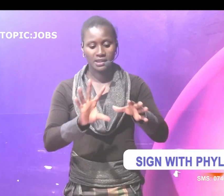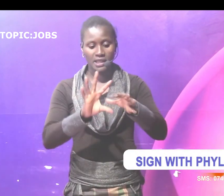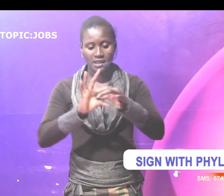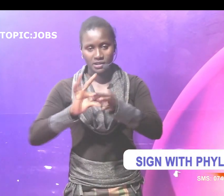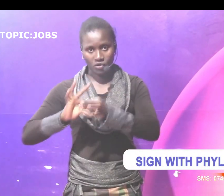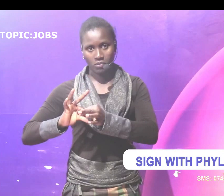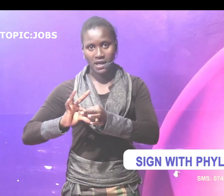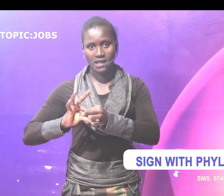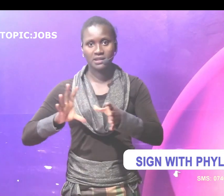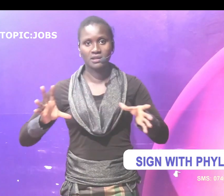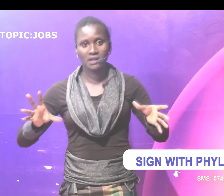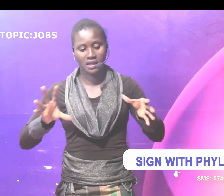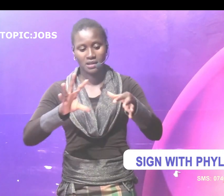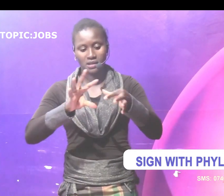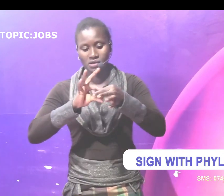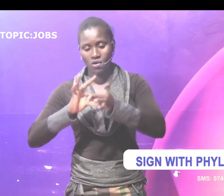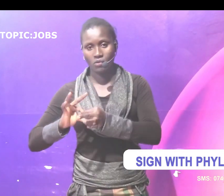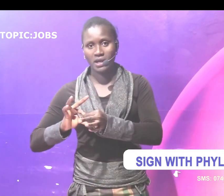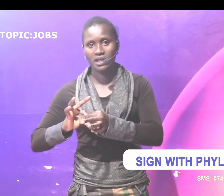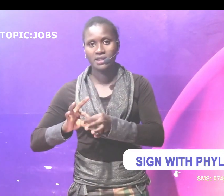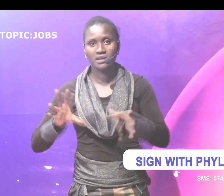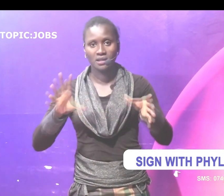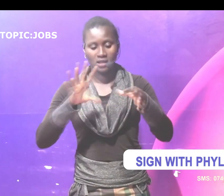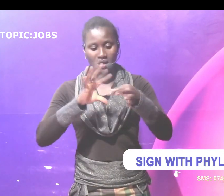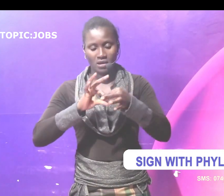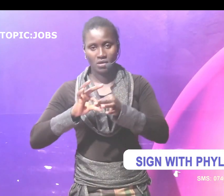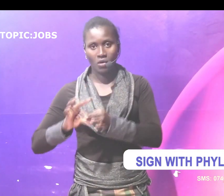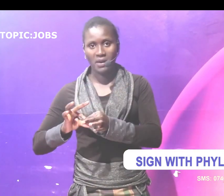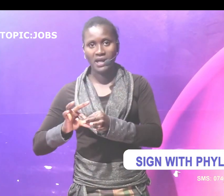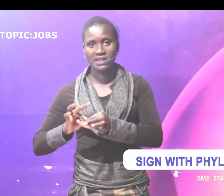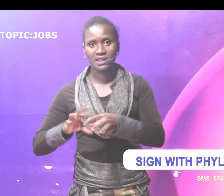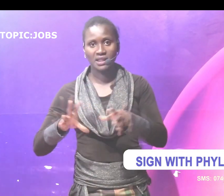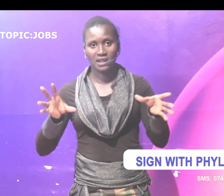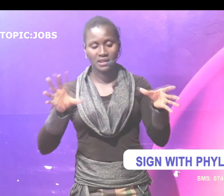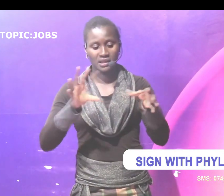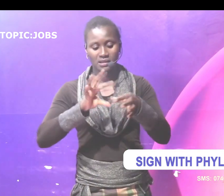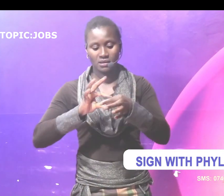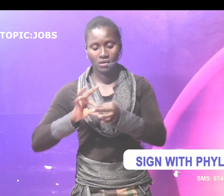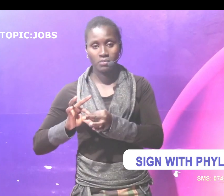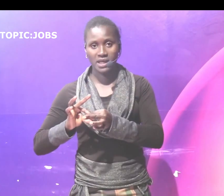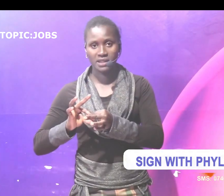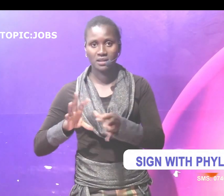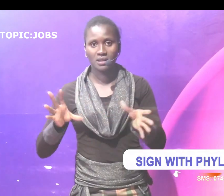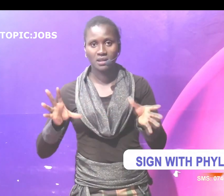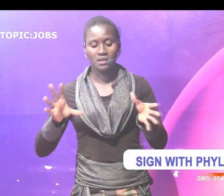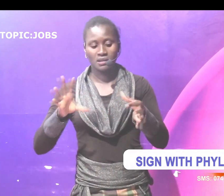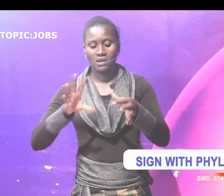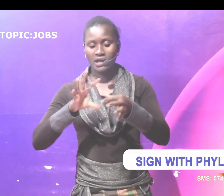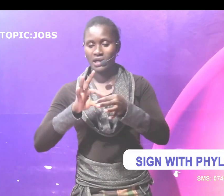this, corporate, like this, corporate, corporate, like this, corporate. You're coming